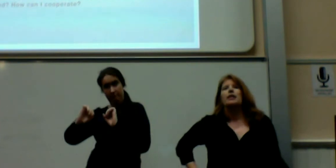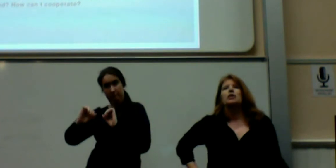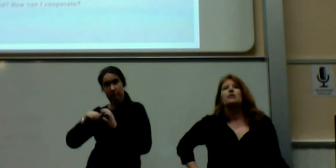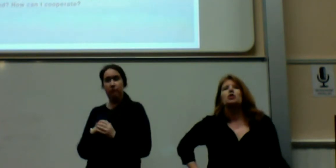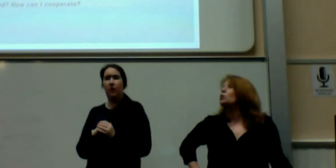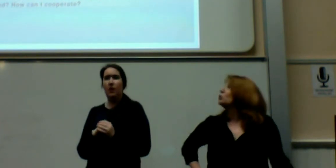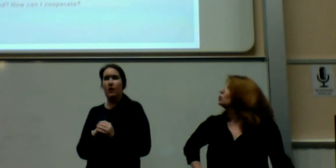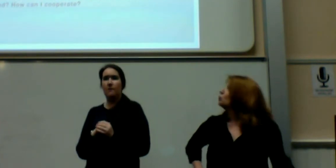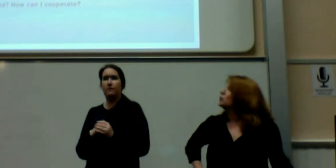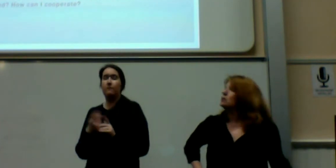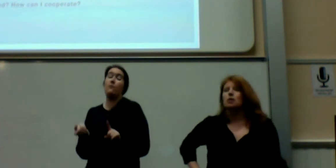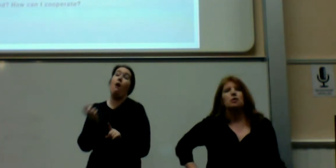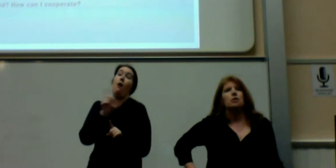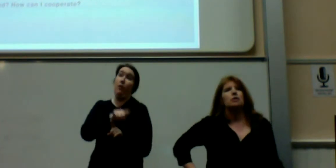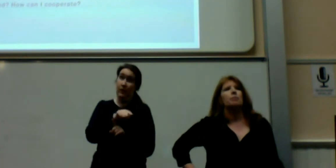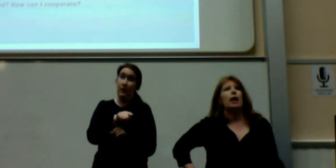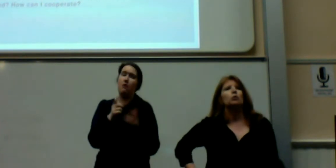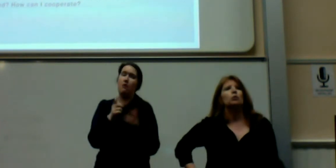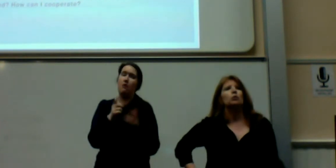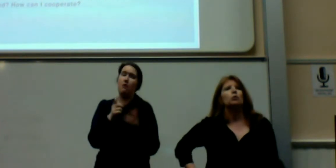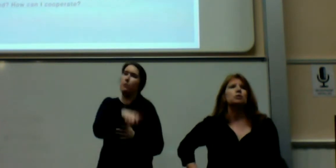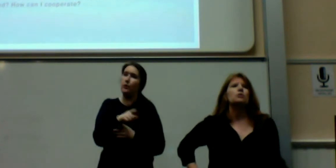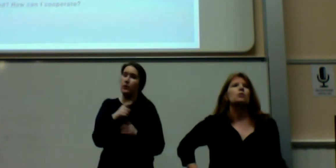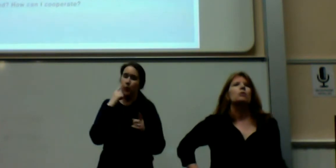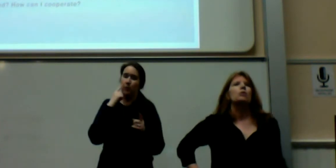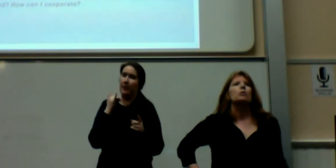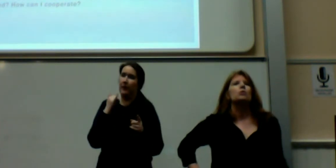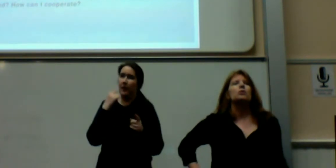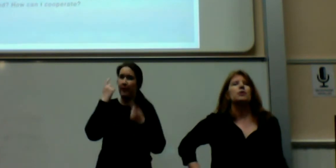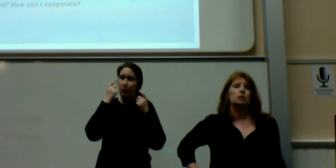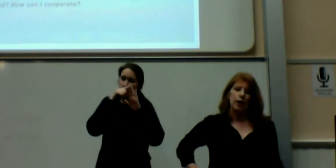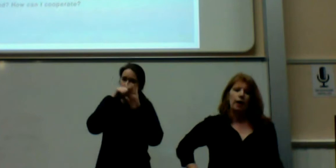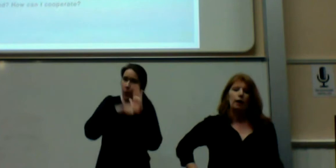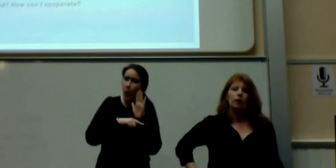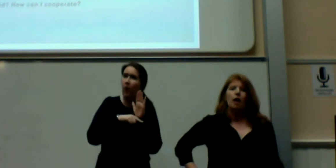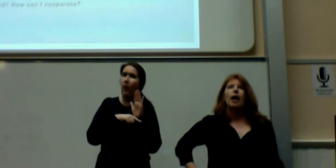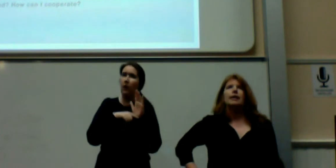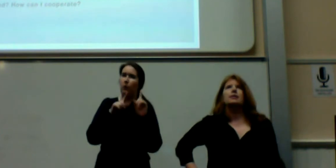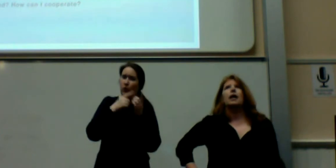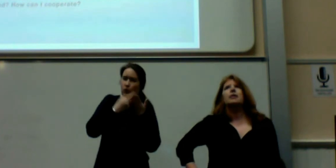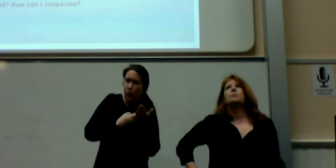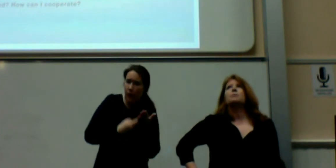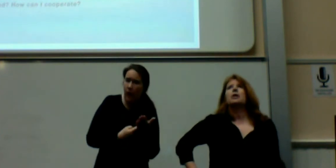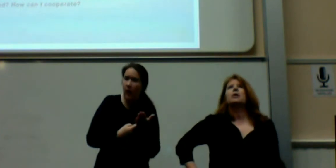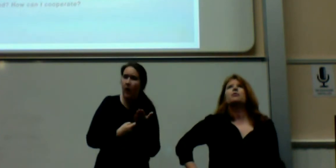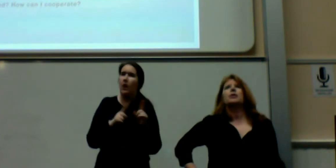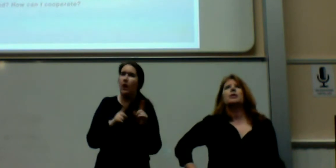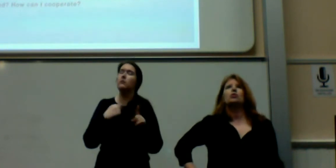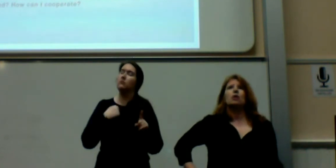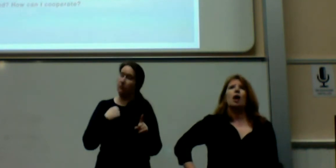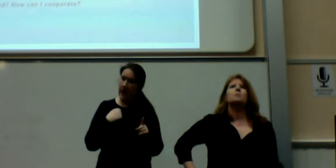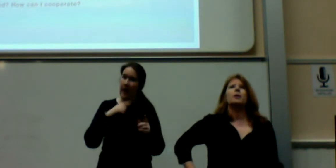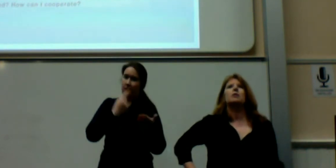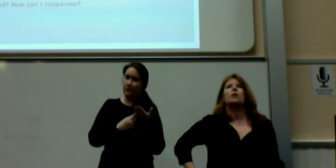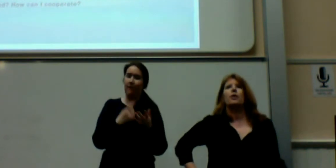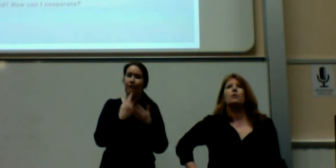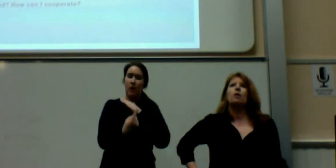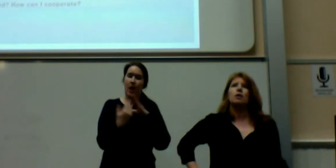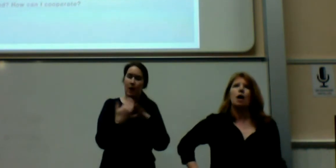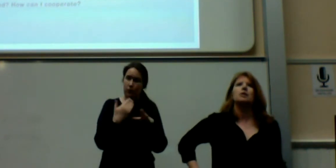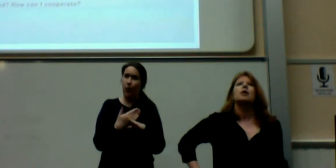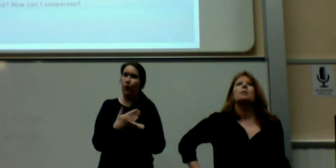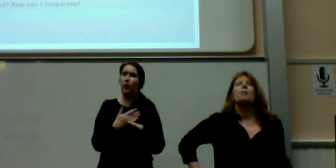An individual who is concerned about rules, who says, well, I decide to take freelance jobs based